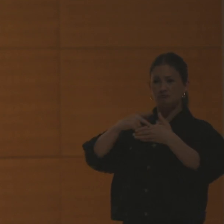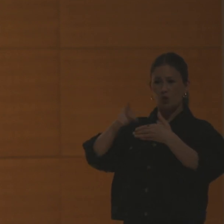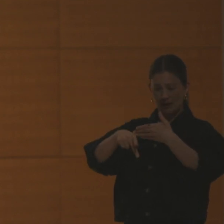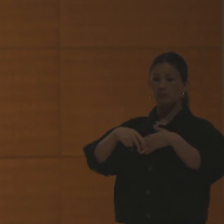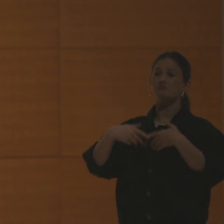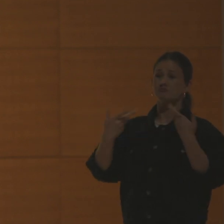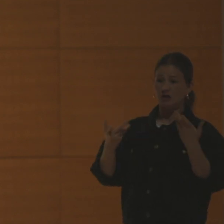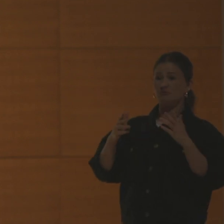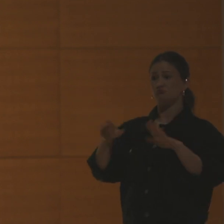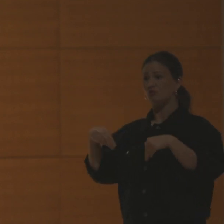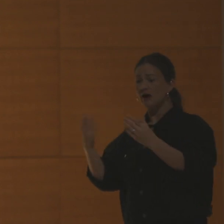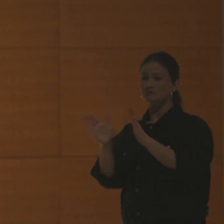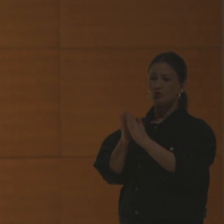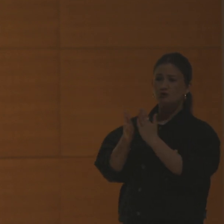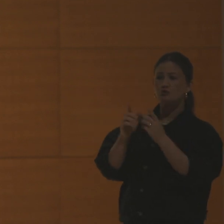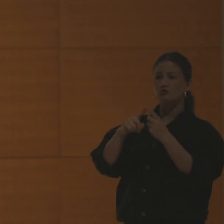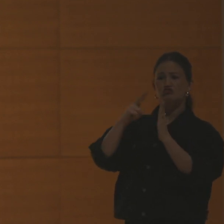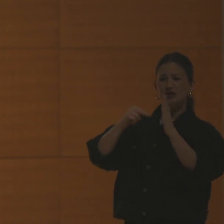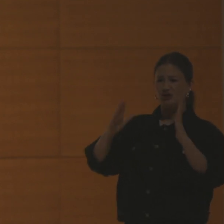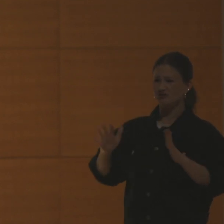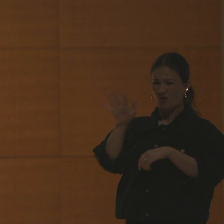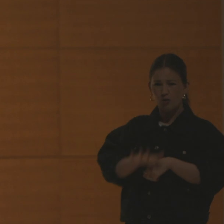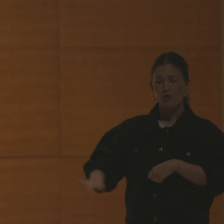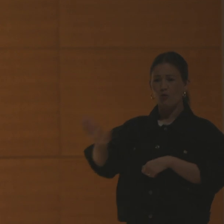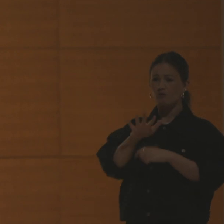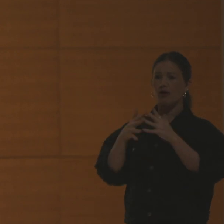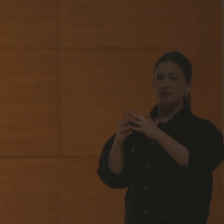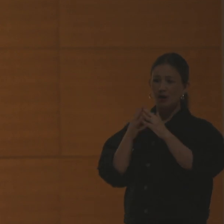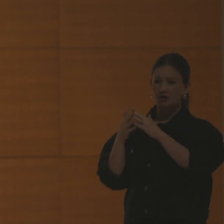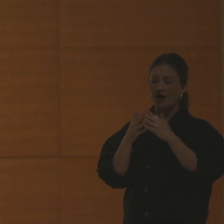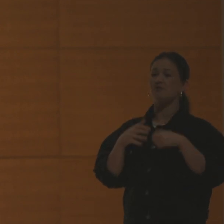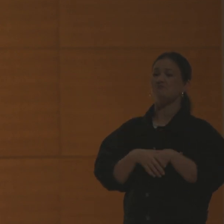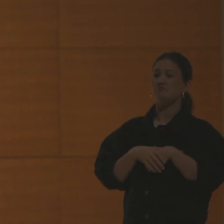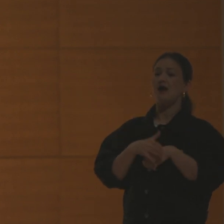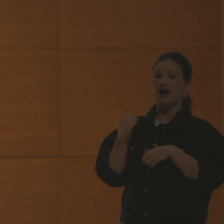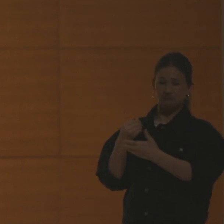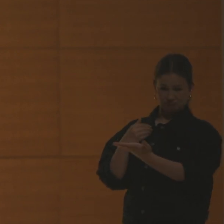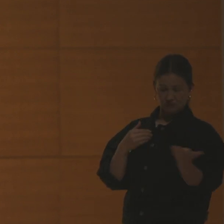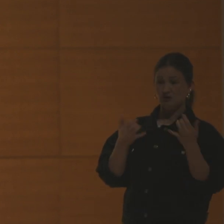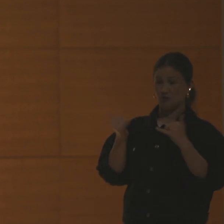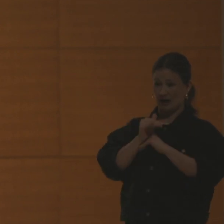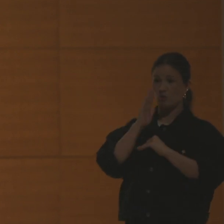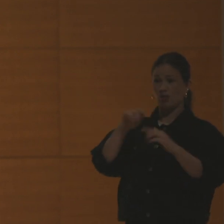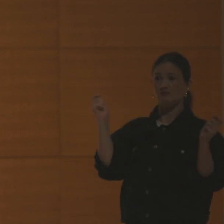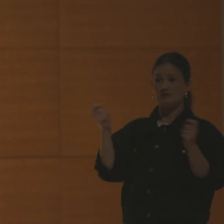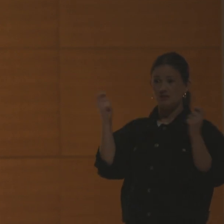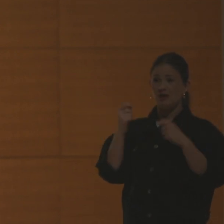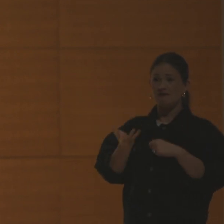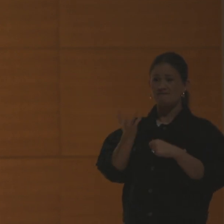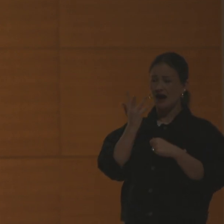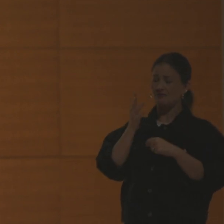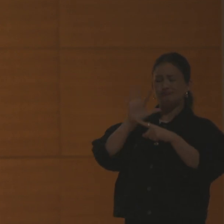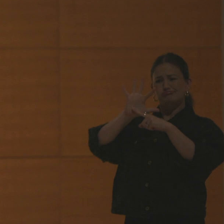and authors to readers all over the country, and through our awards and honors, which tonight means celebrating five